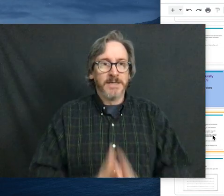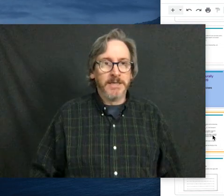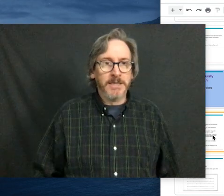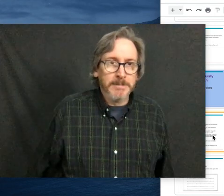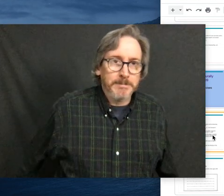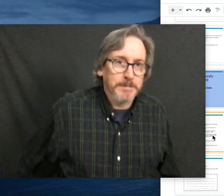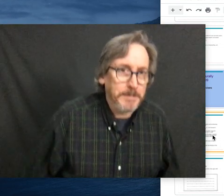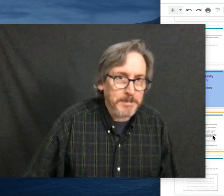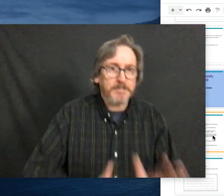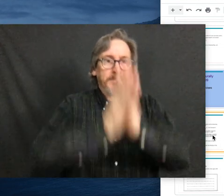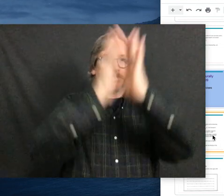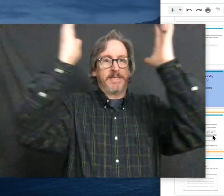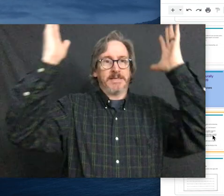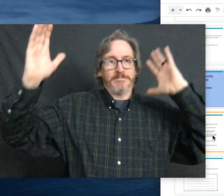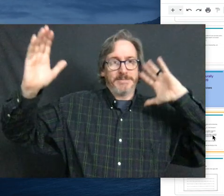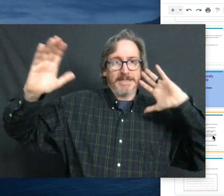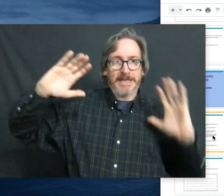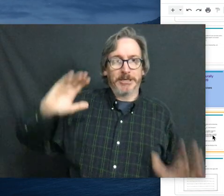to